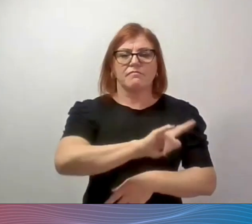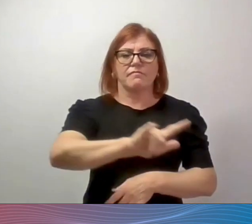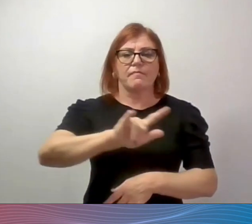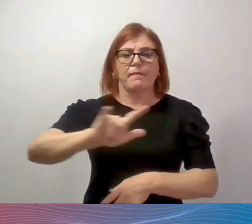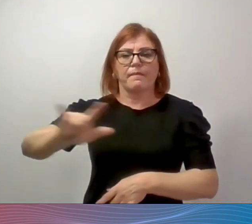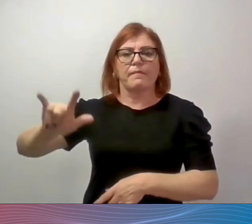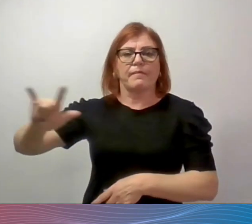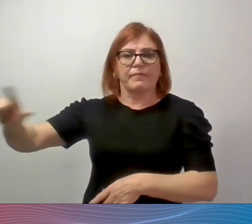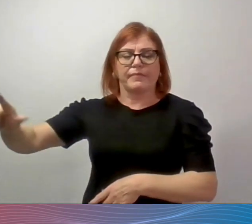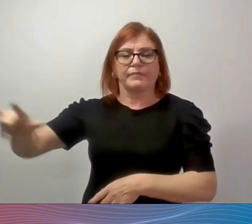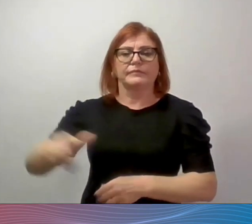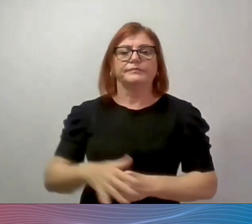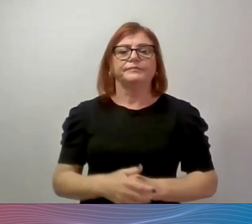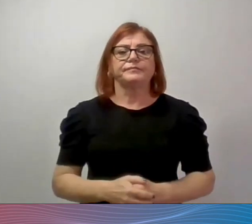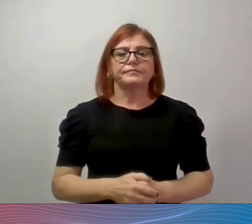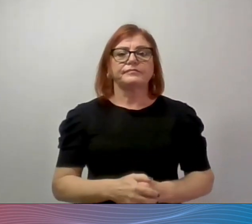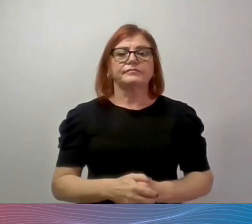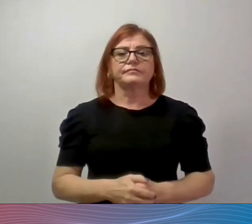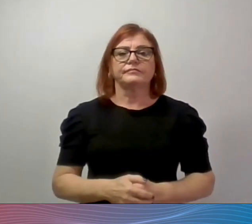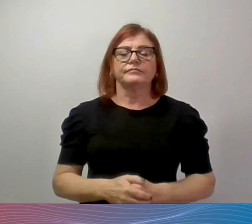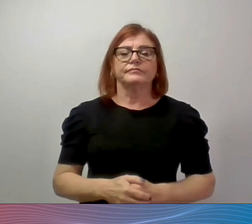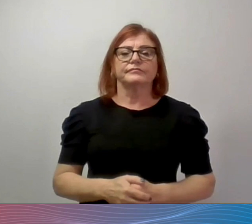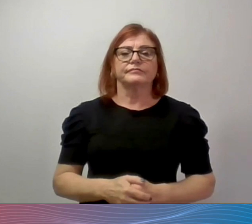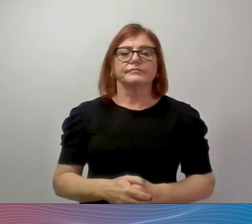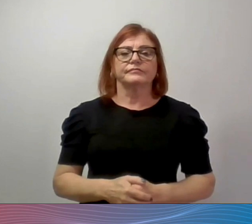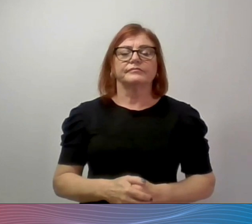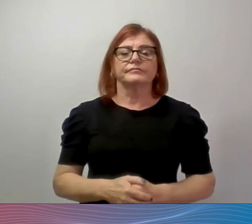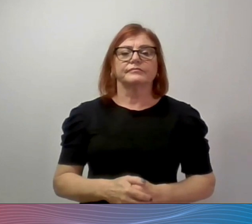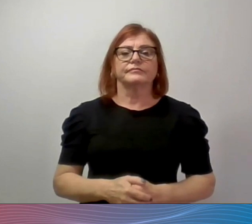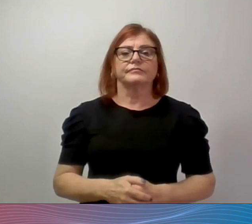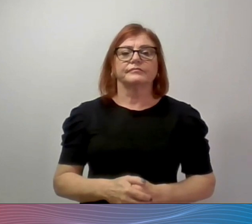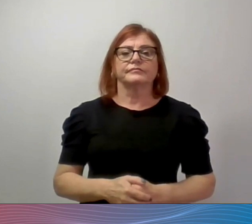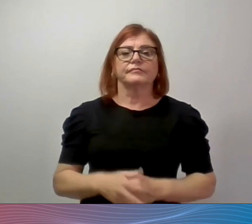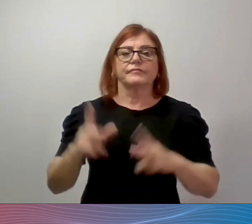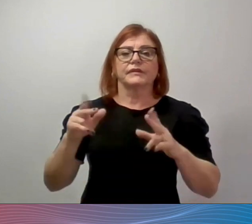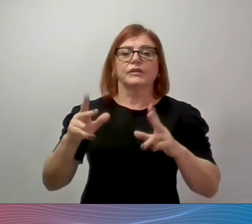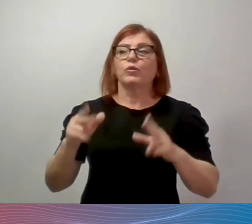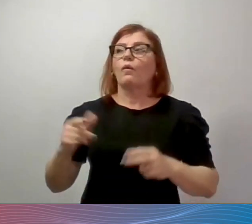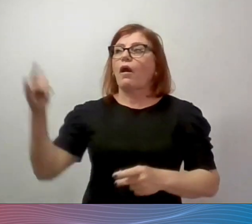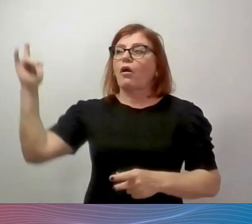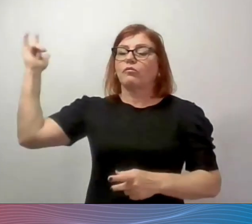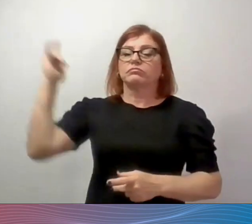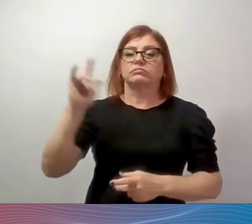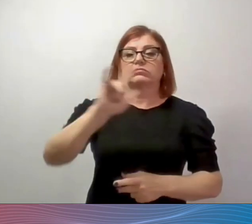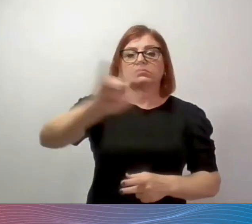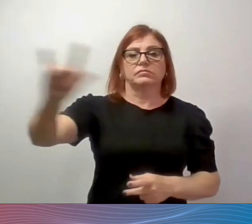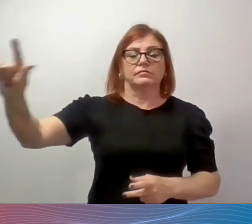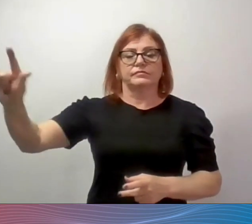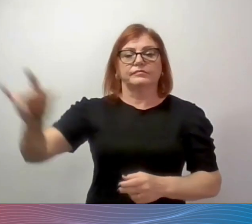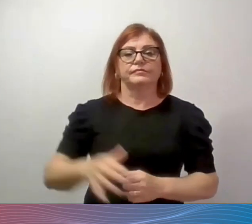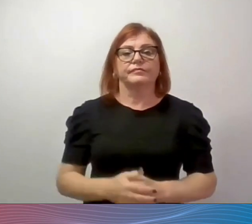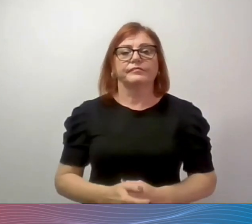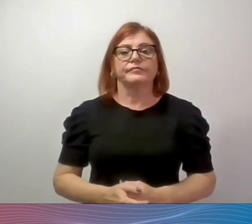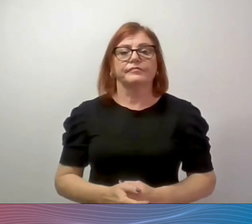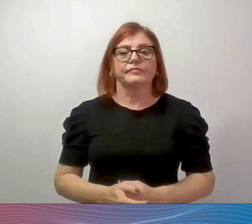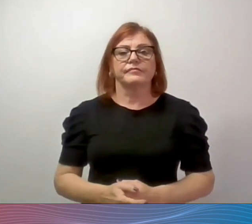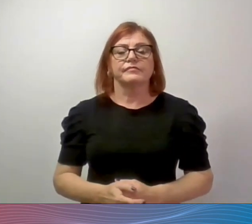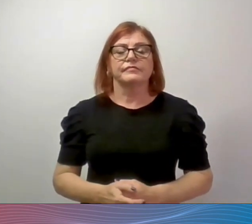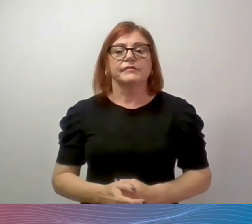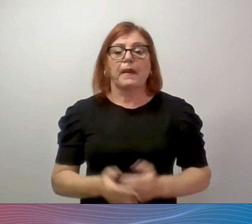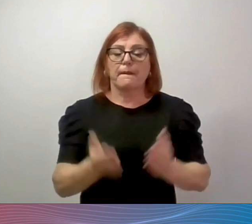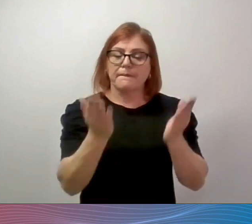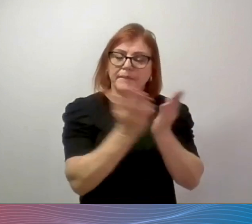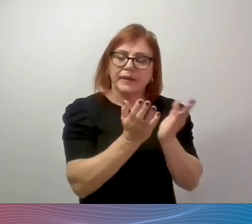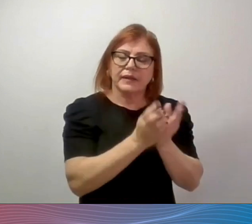commandment, that you love one another as I have loved you. Esse é o mandamento. This is the commandment. A palavra de Deus vem sempre como uma ordem.